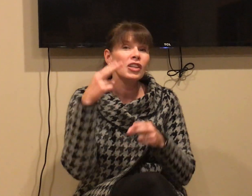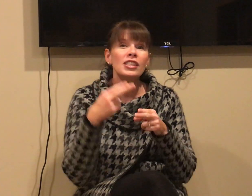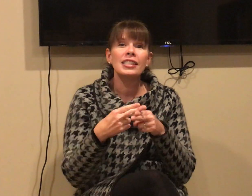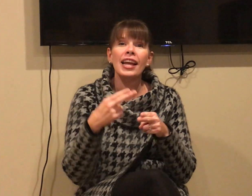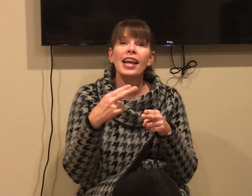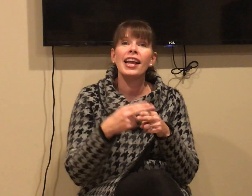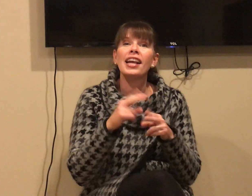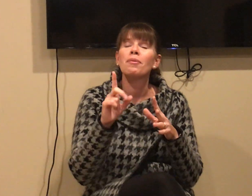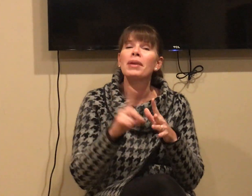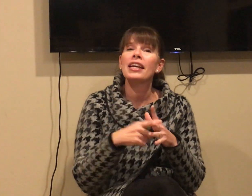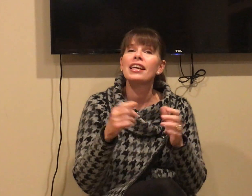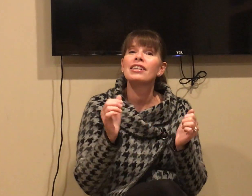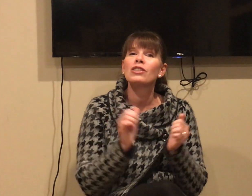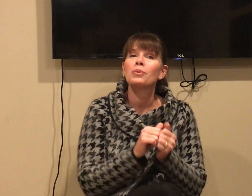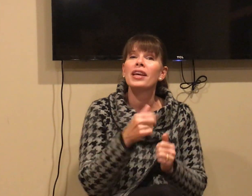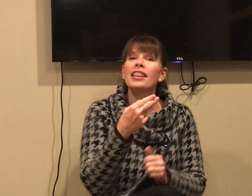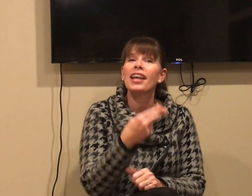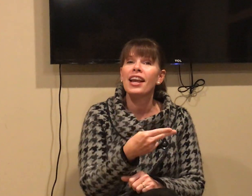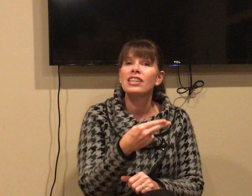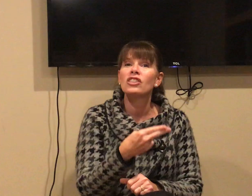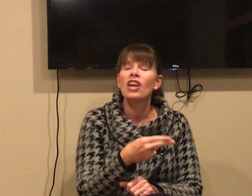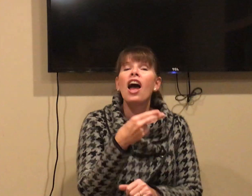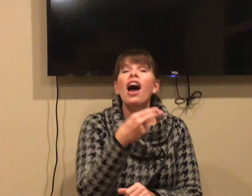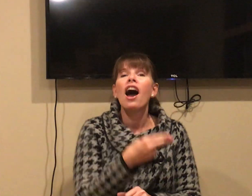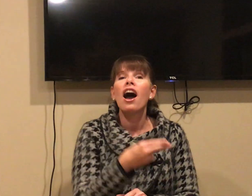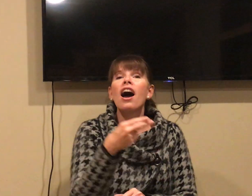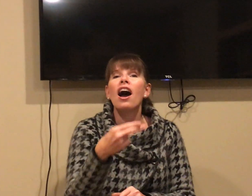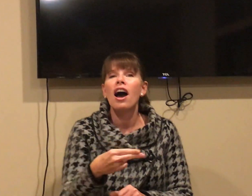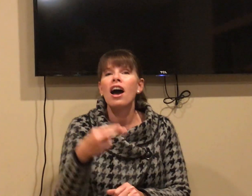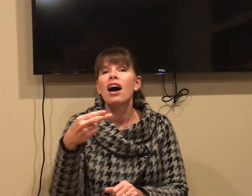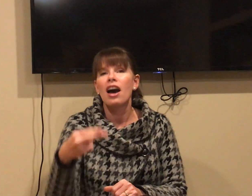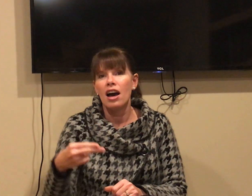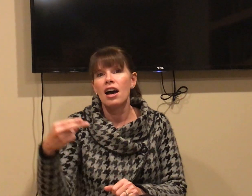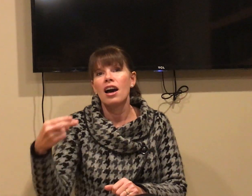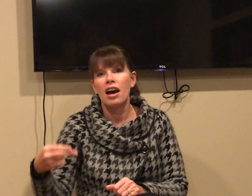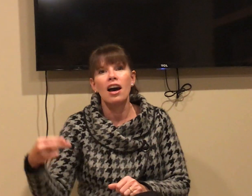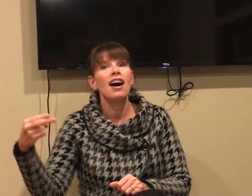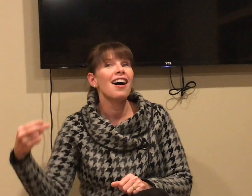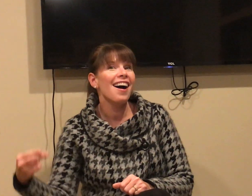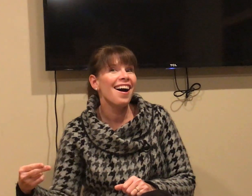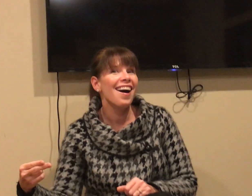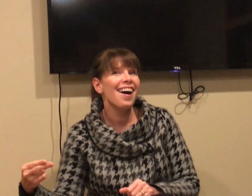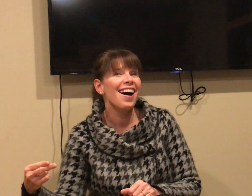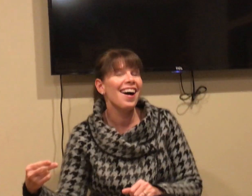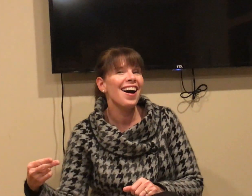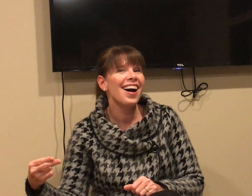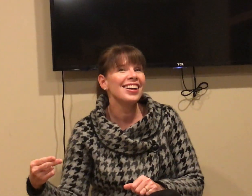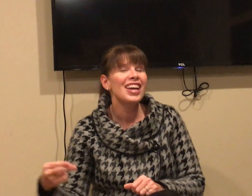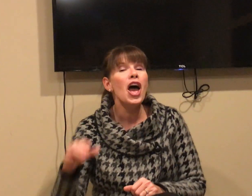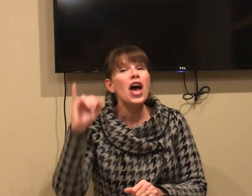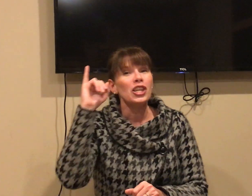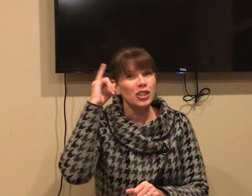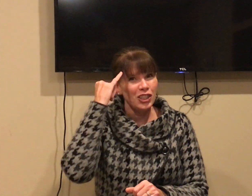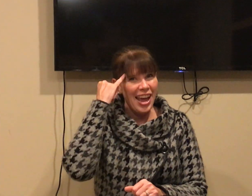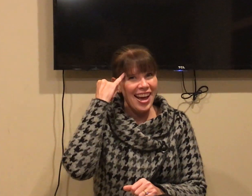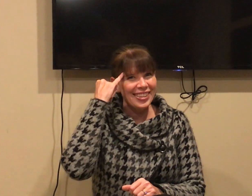Hunter's name begins with H. Ha, ha, ha, ha, ha.